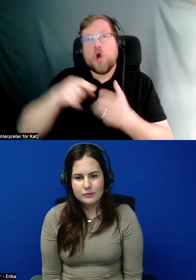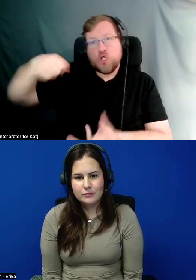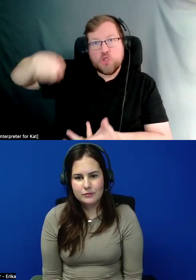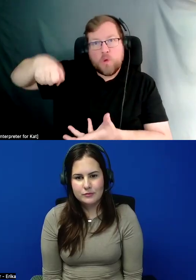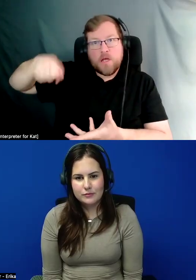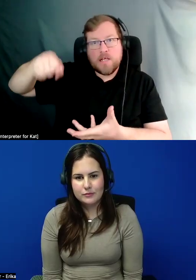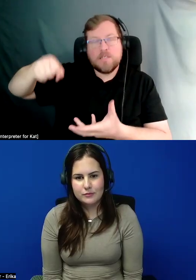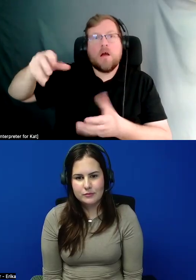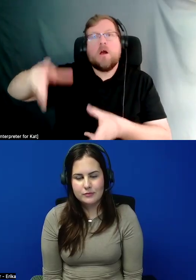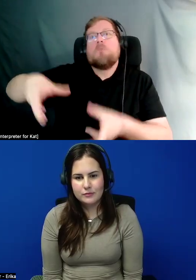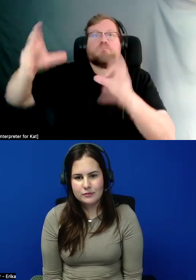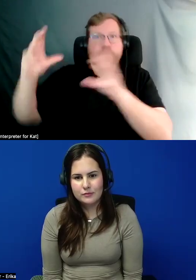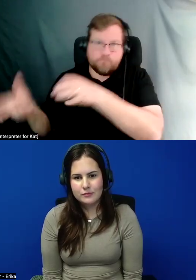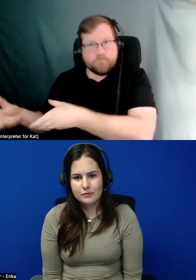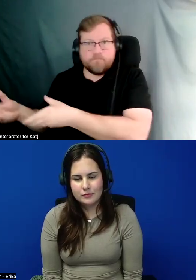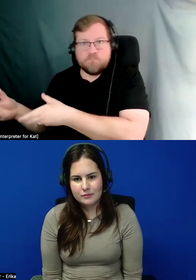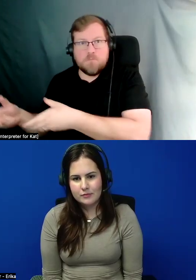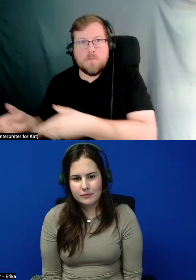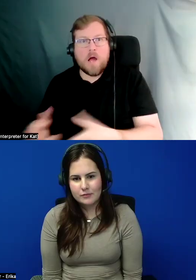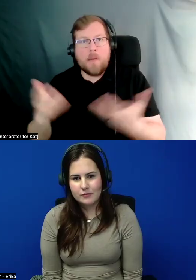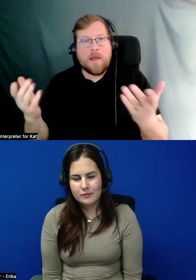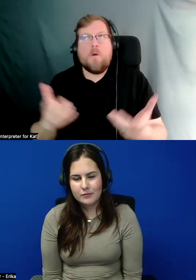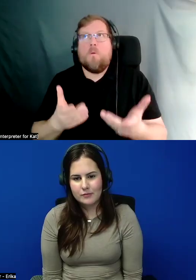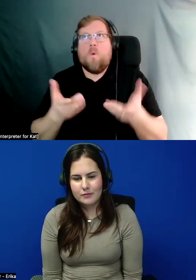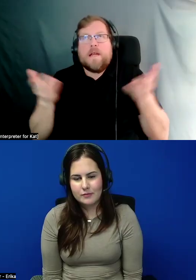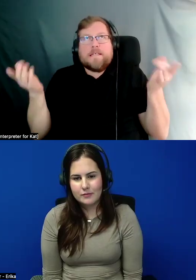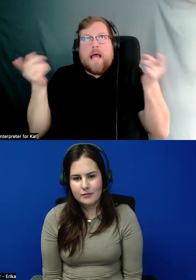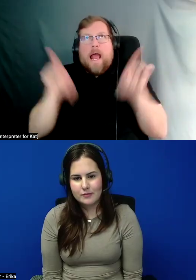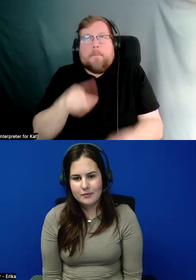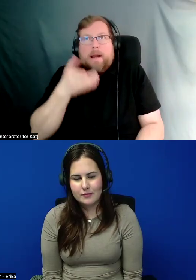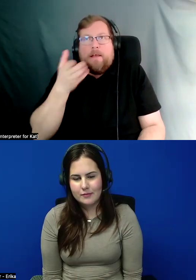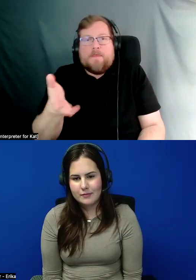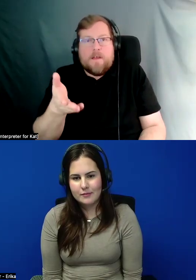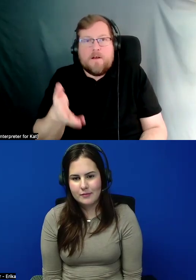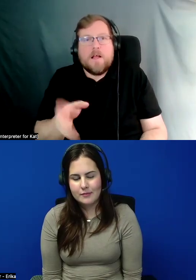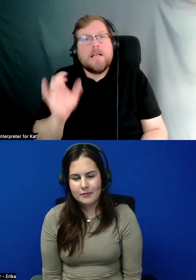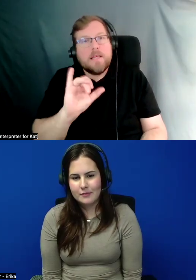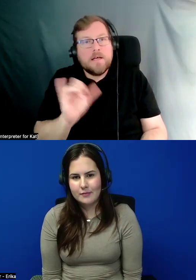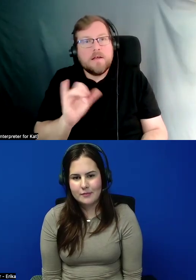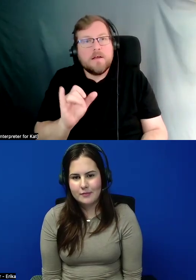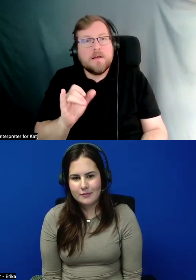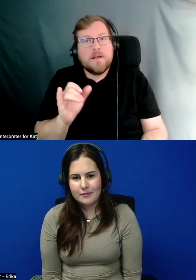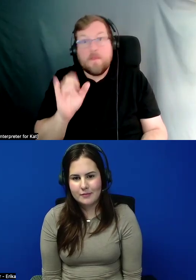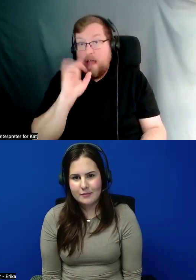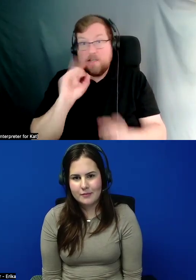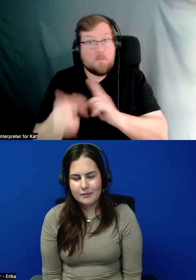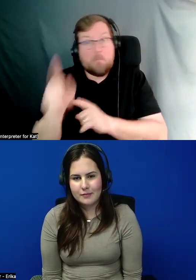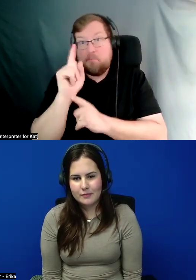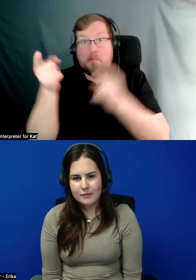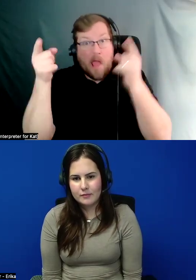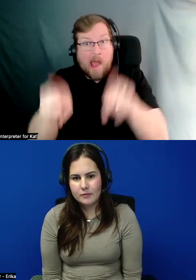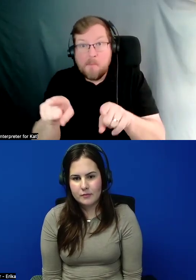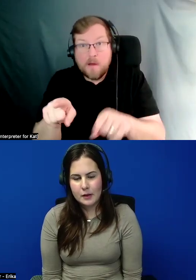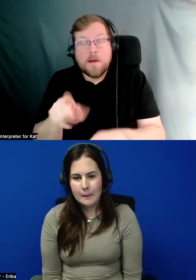come loose. So I was like, okay, what is happening here? And then, like, for the moment, because